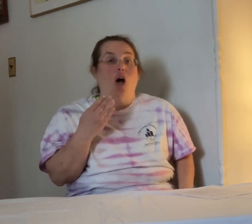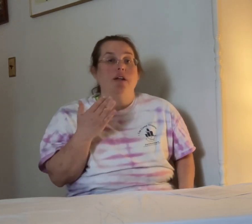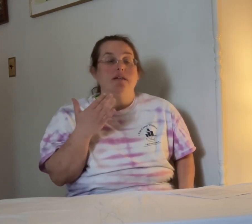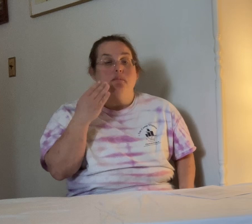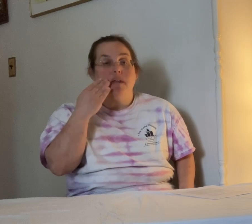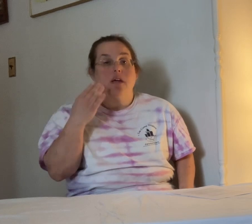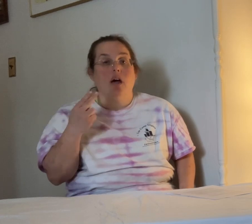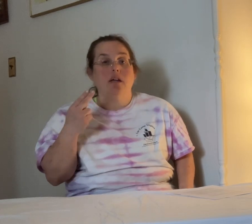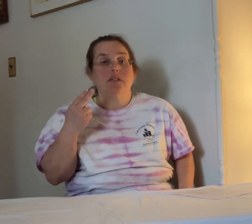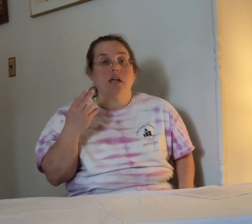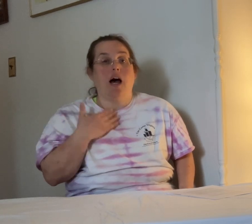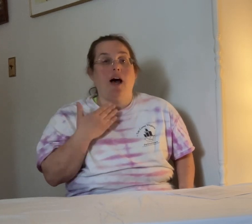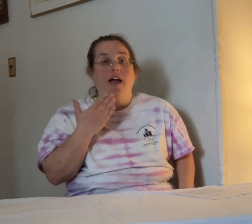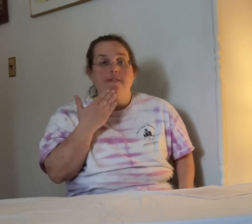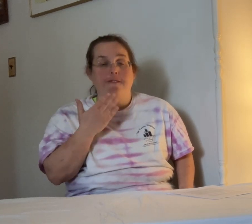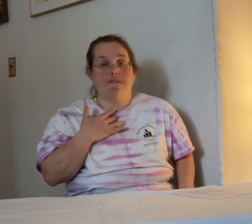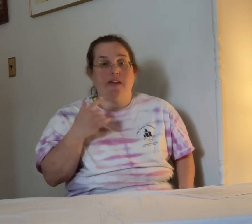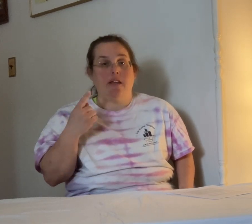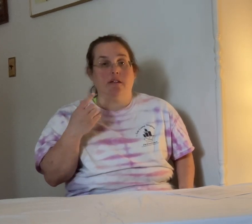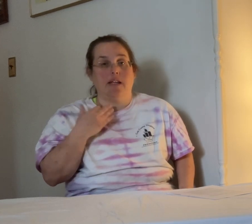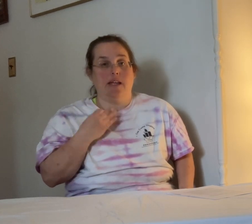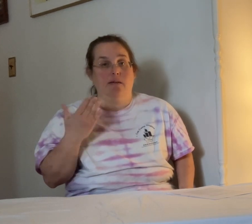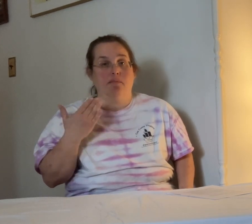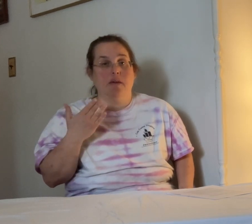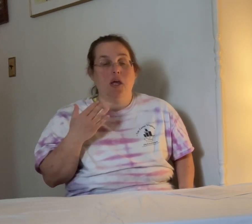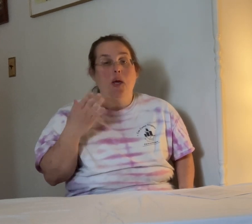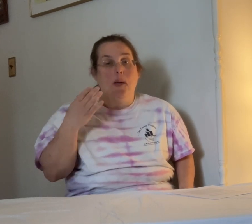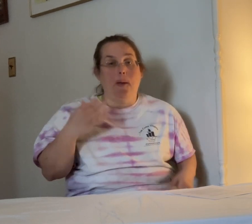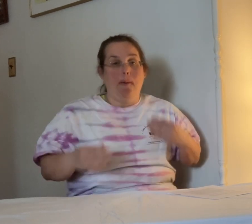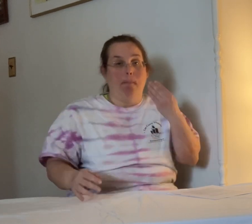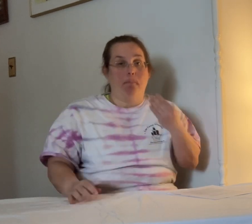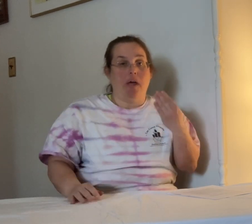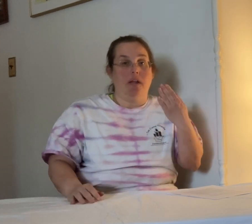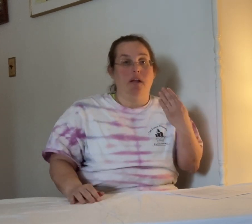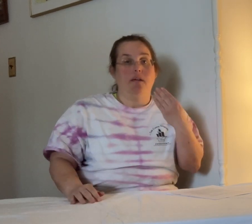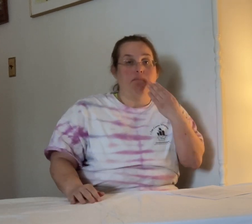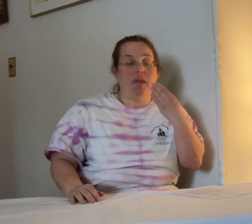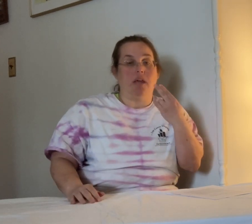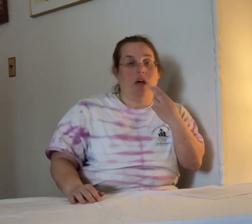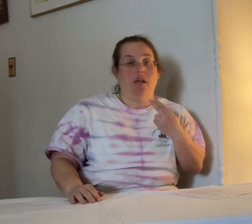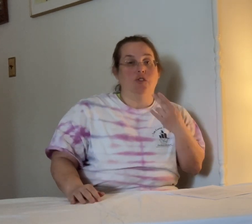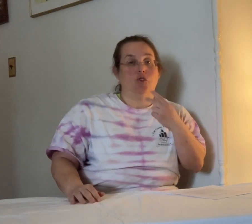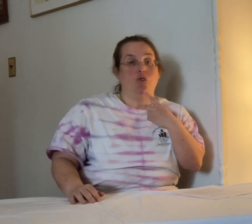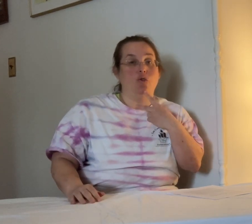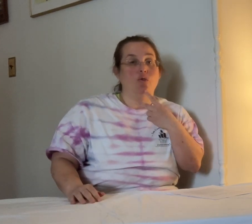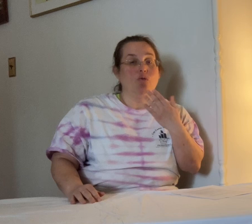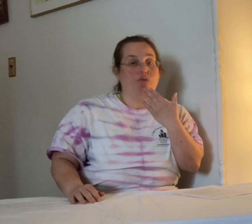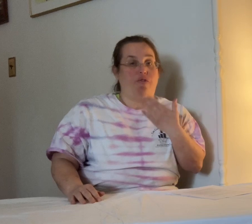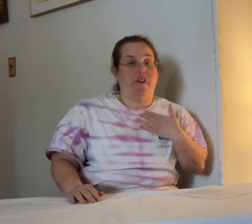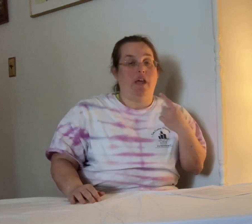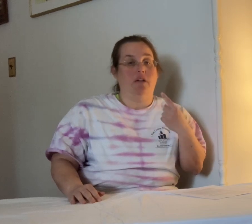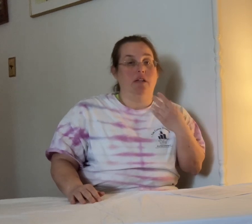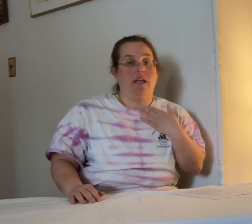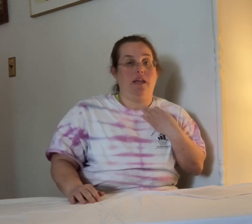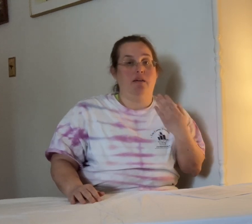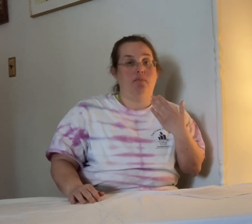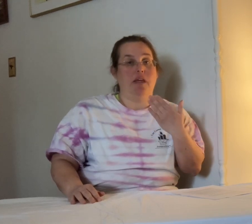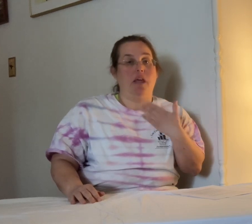Not because I failed him, but because you failed him